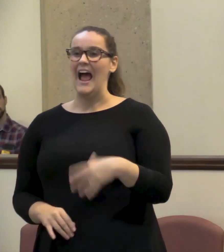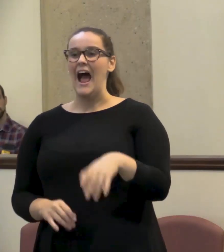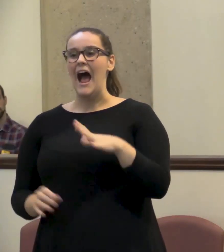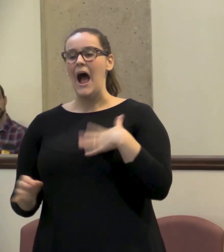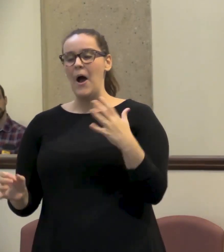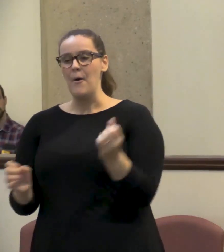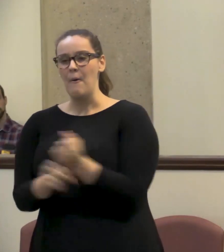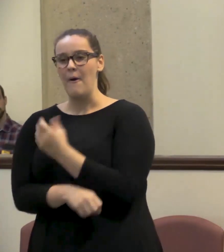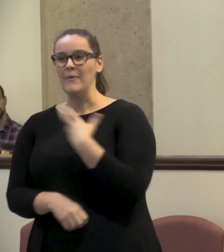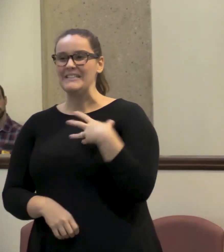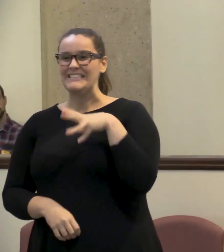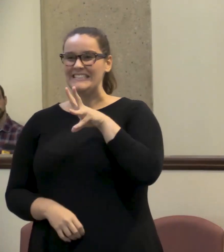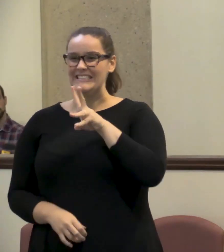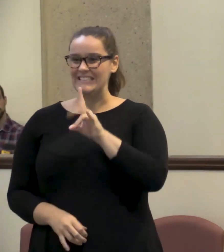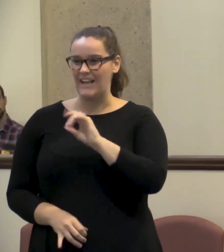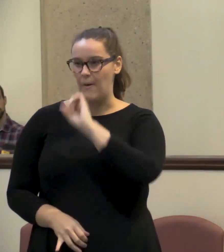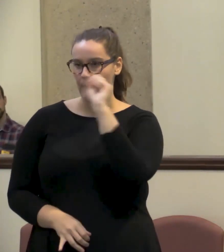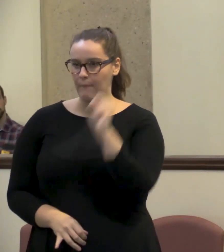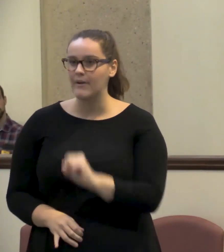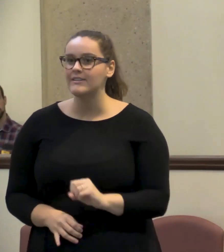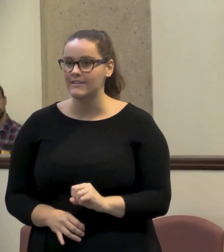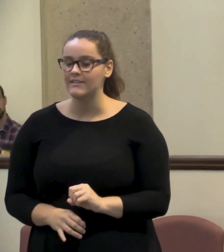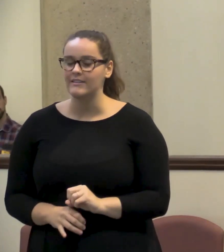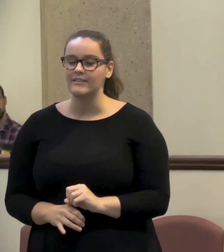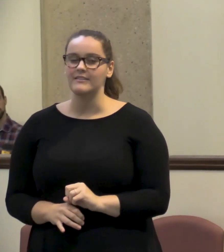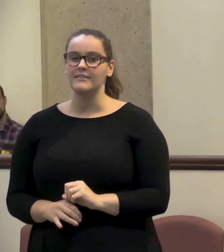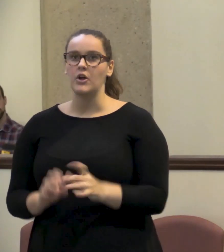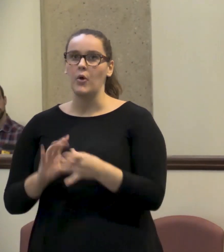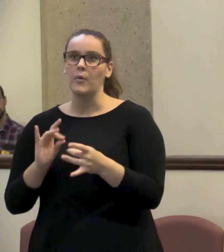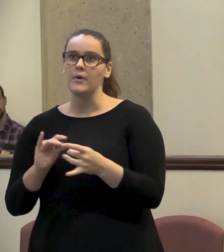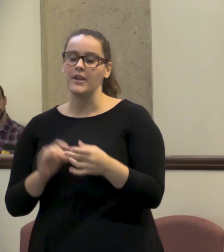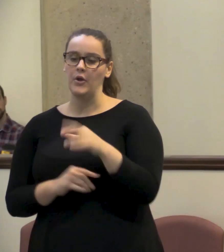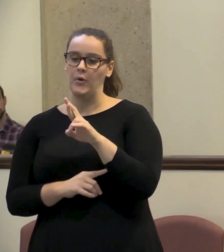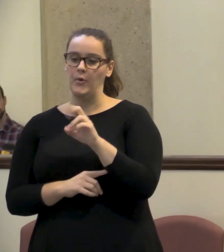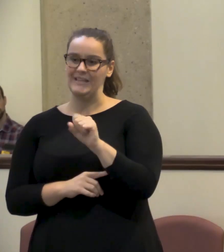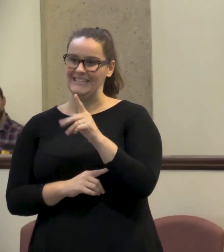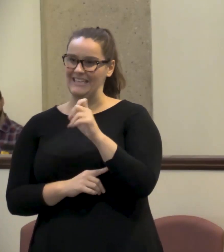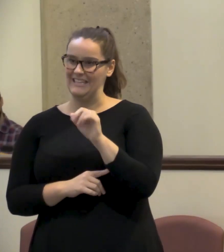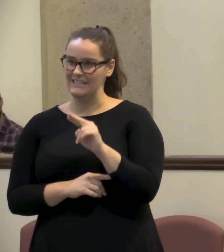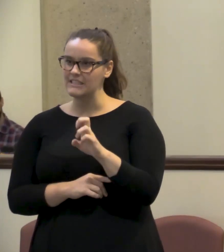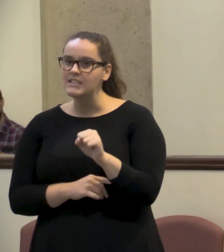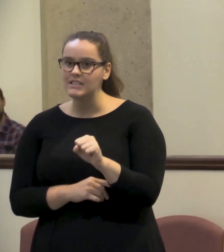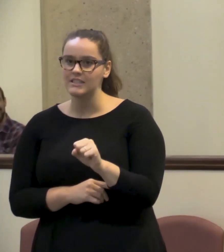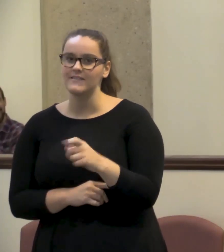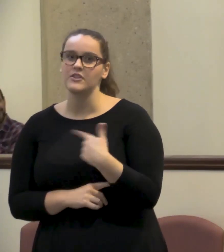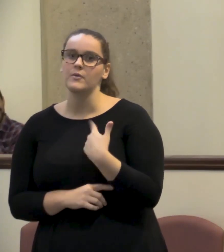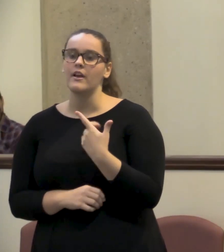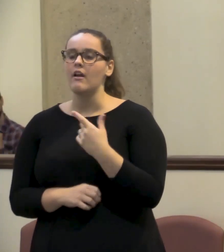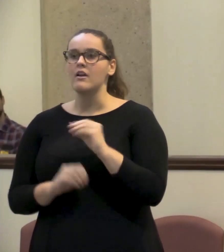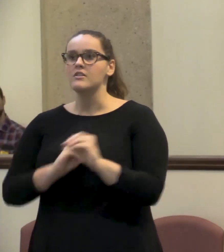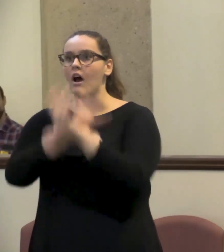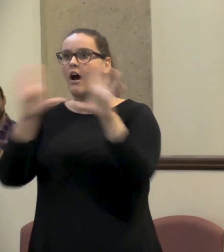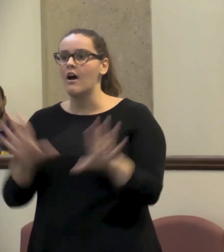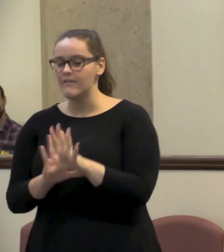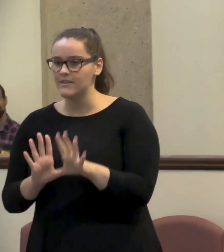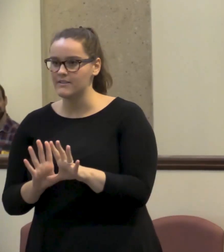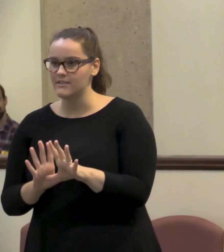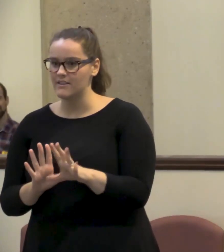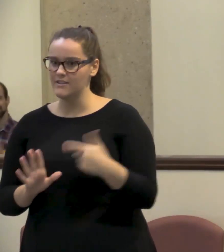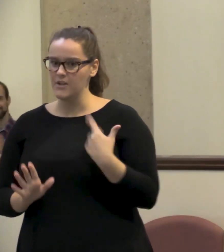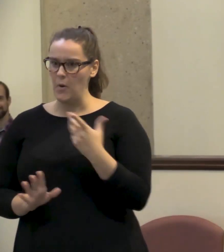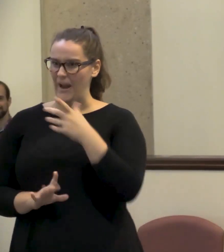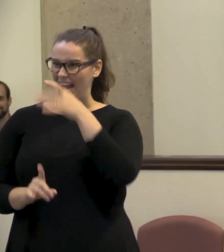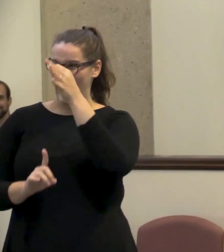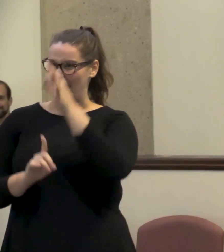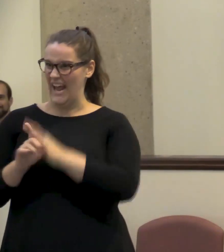another article quoting a pundit who said Raskin's victory was inevitable. So we have from impossible to inevitable in